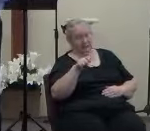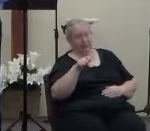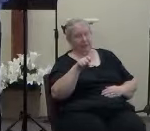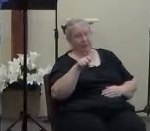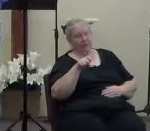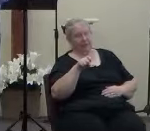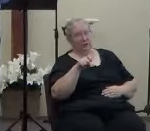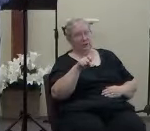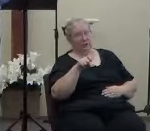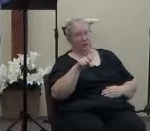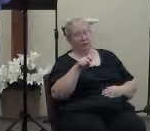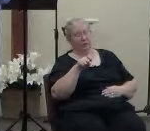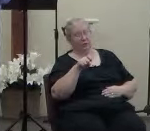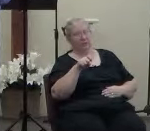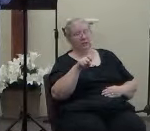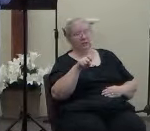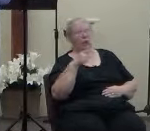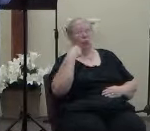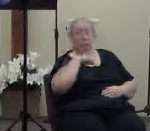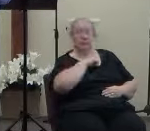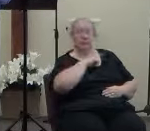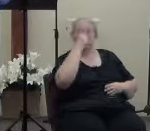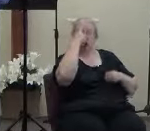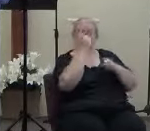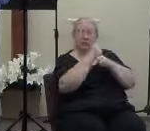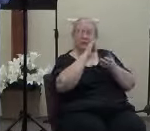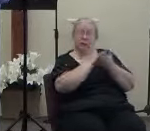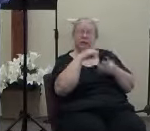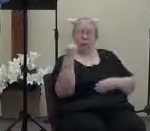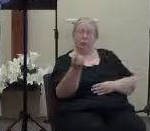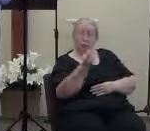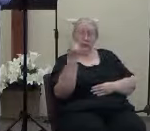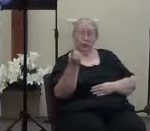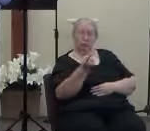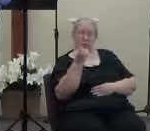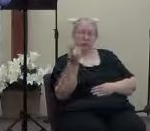I don't leave anything out. We can count on that. Always is always.